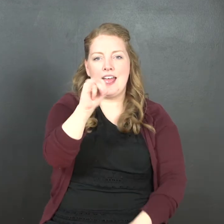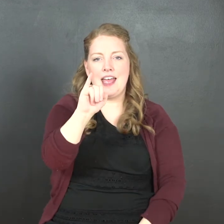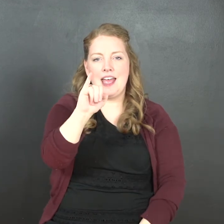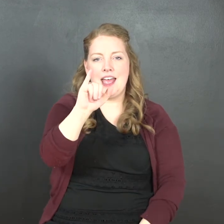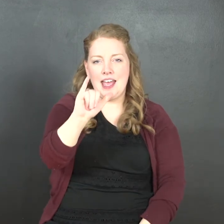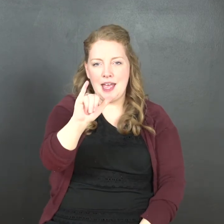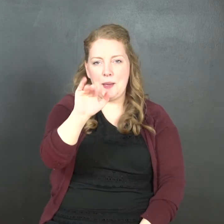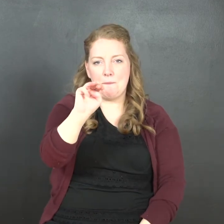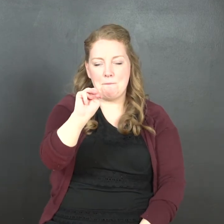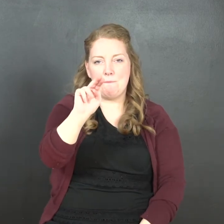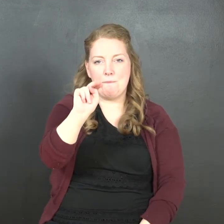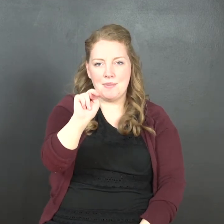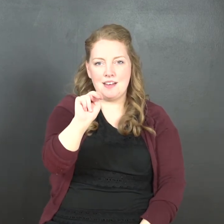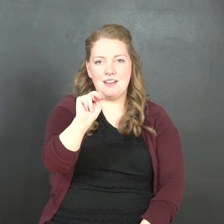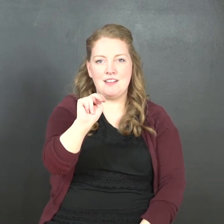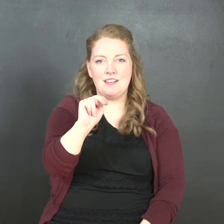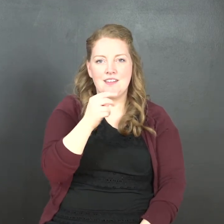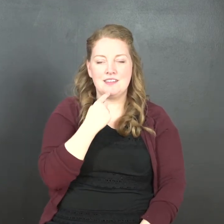I can face tomorrow.